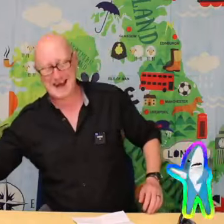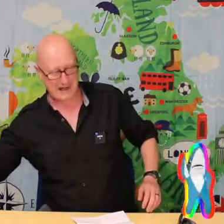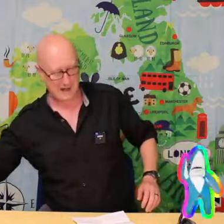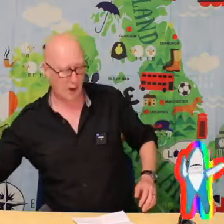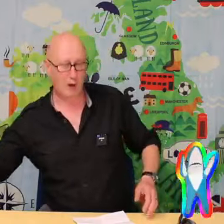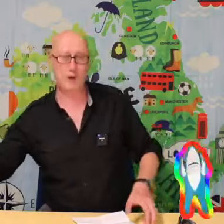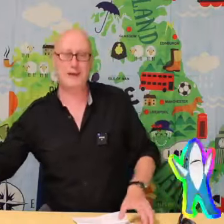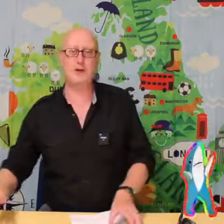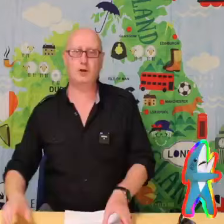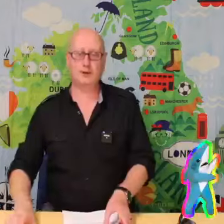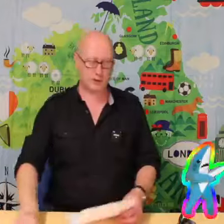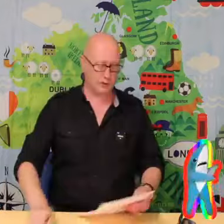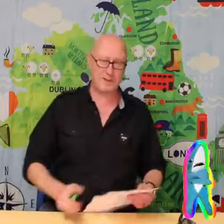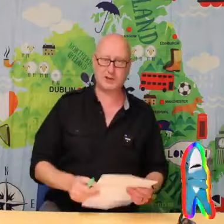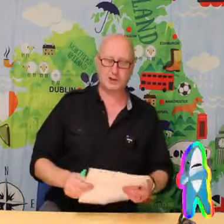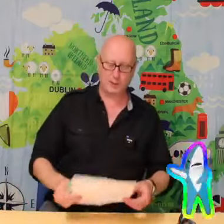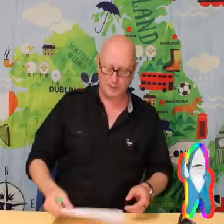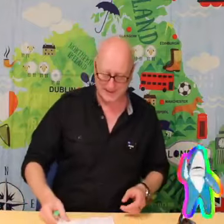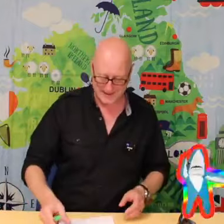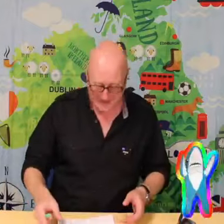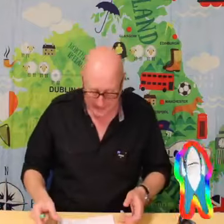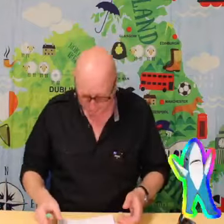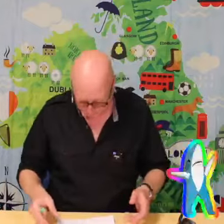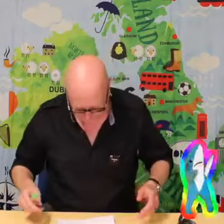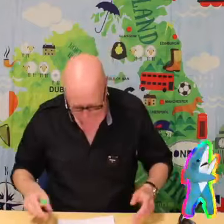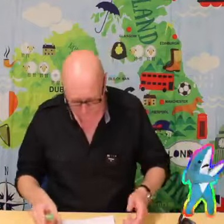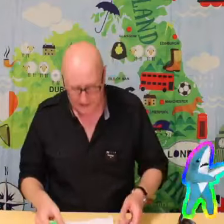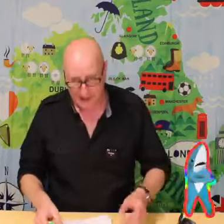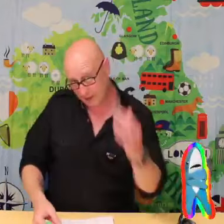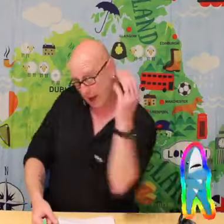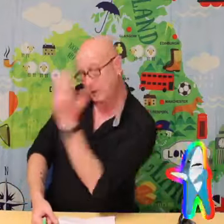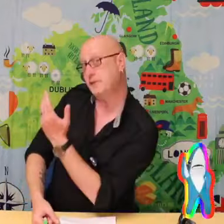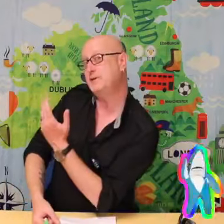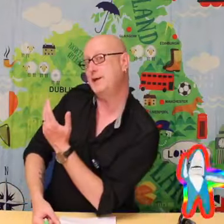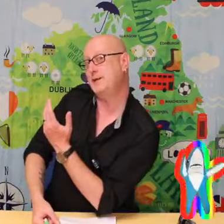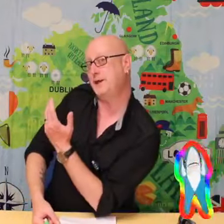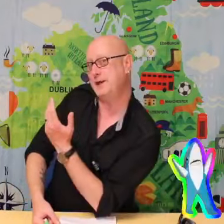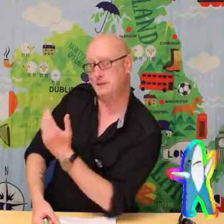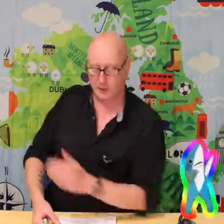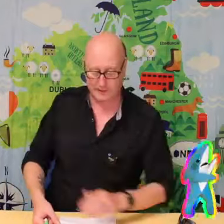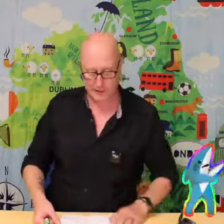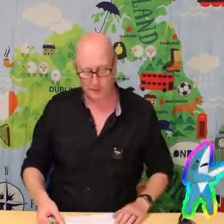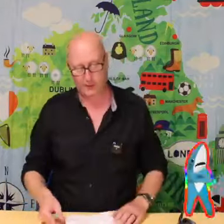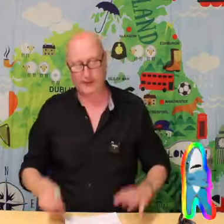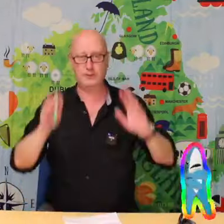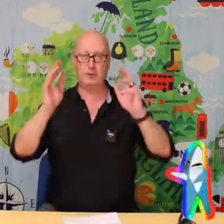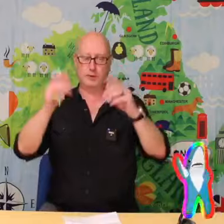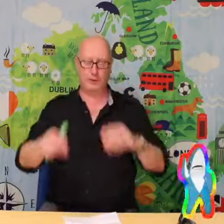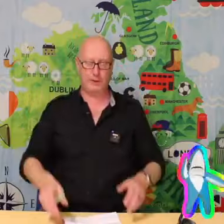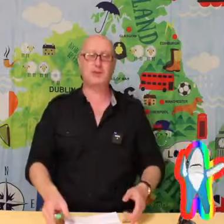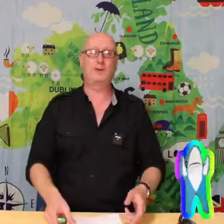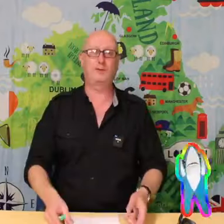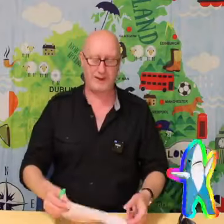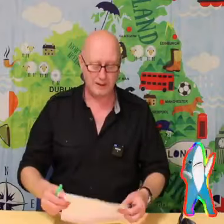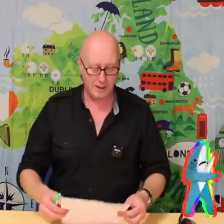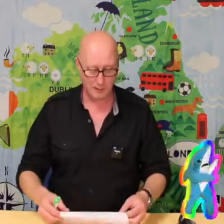Cheers. Okay. So we're going to mix things up a bit today. I might have to leave the broadcast before the end, but we don't know yet. We'll see how far we'll get